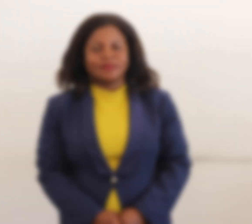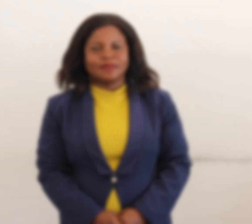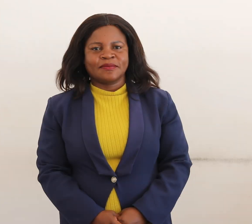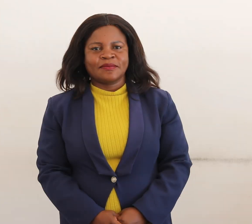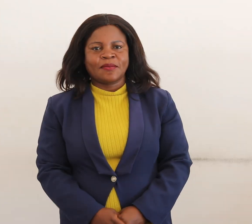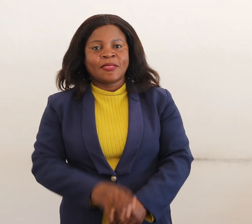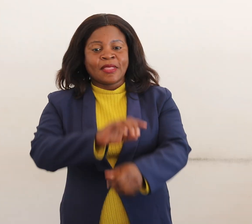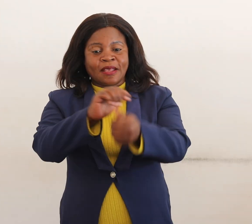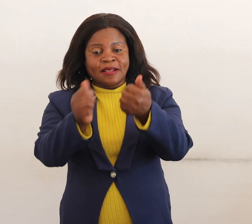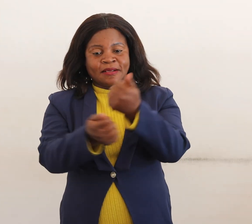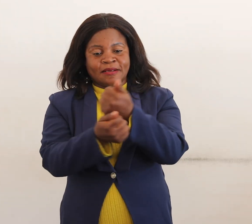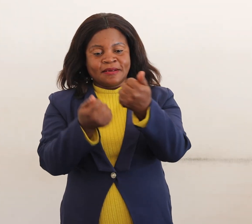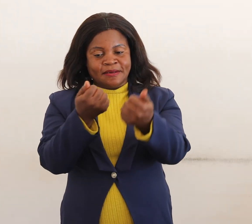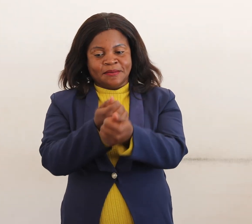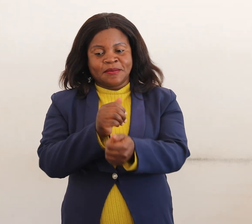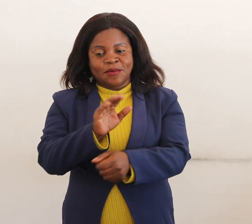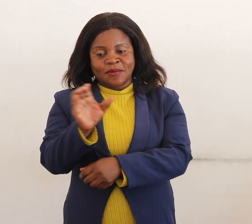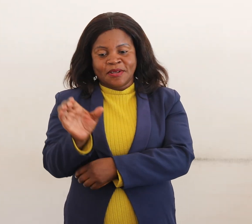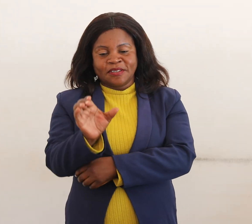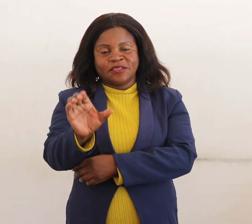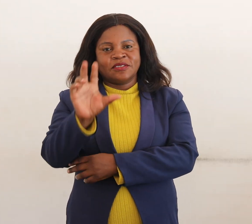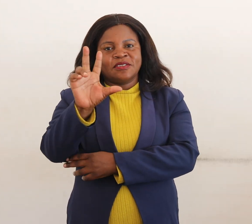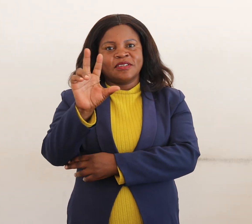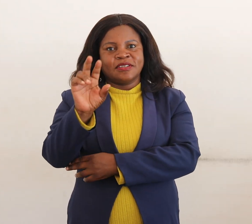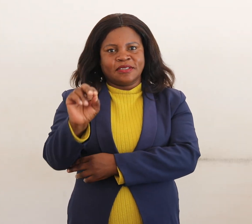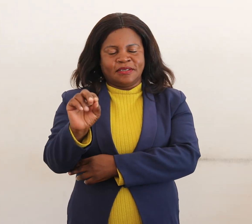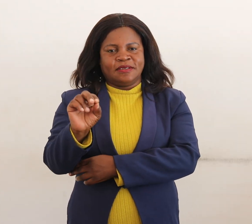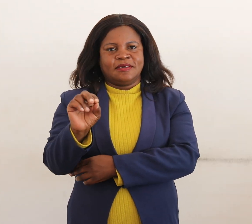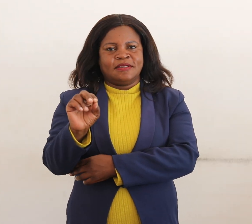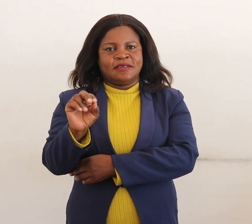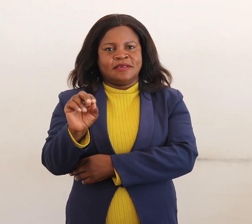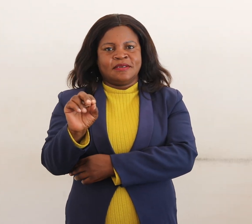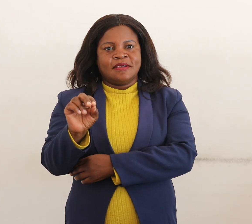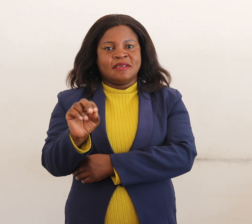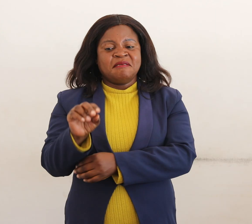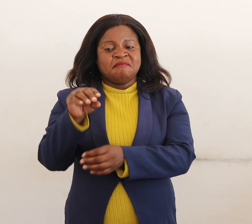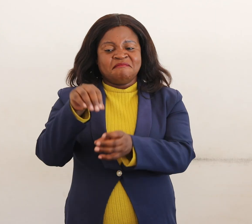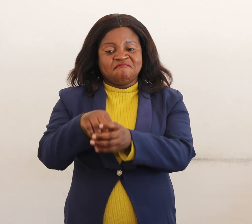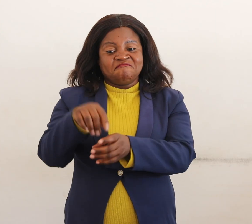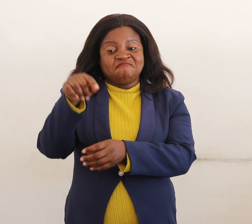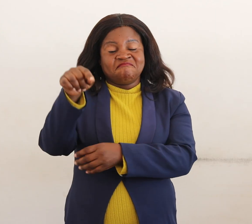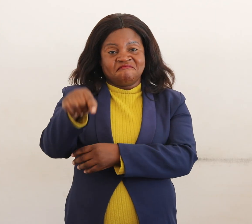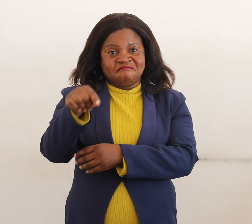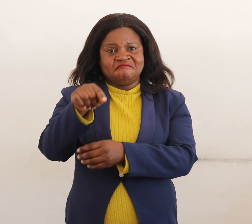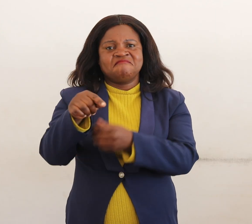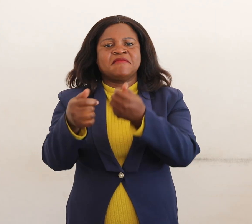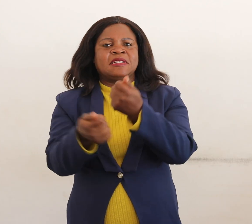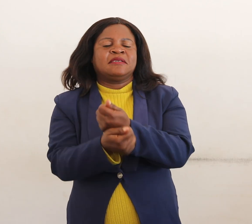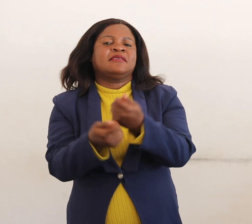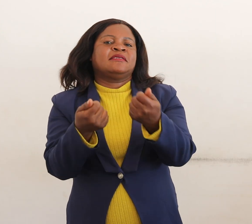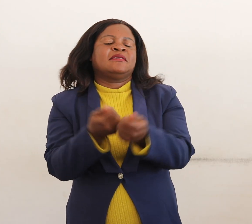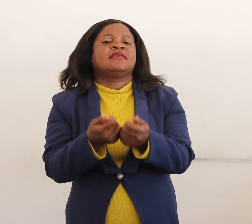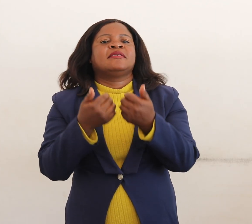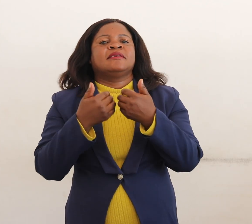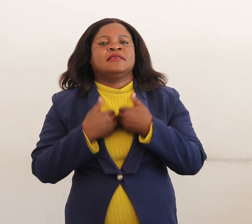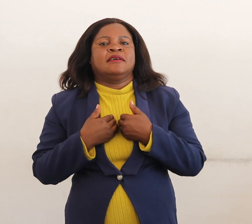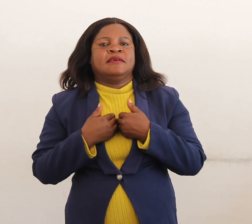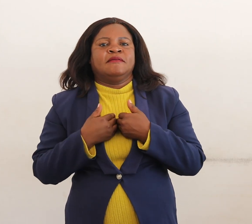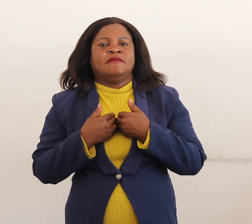Amendment of Section 30. The provision has been changed to introduce new